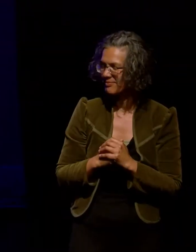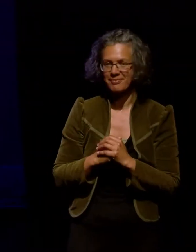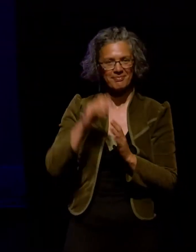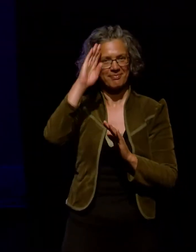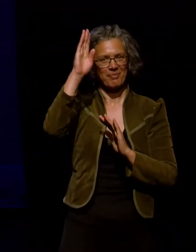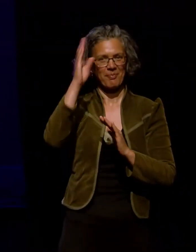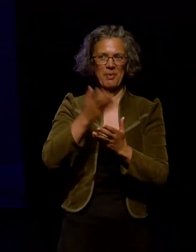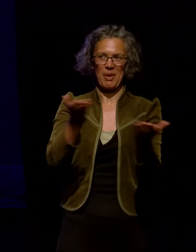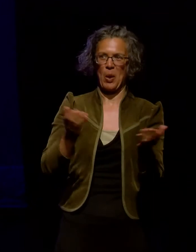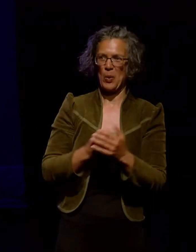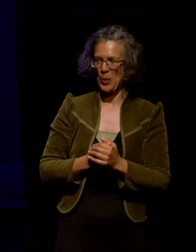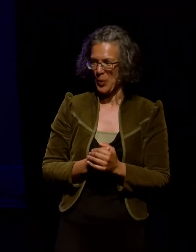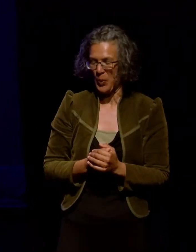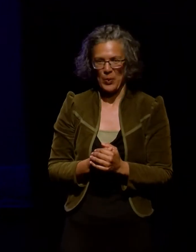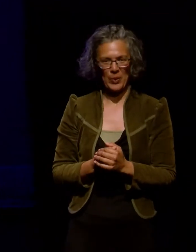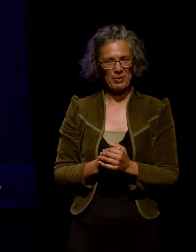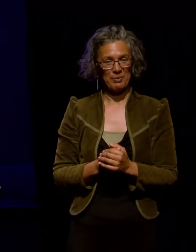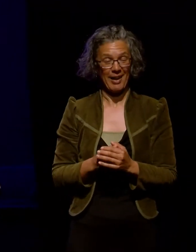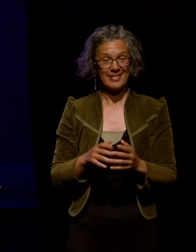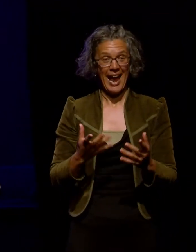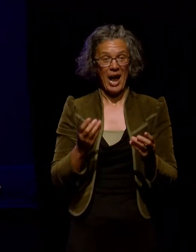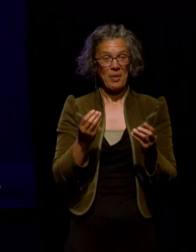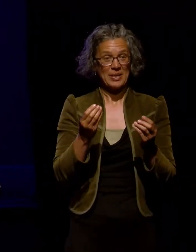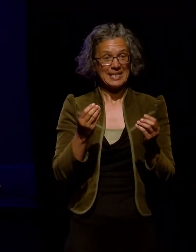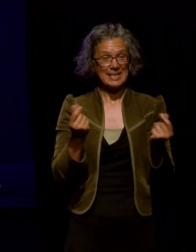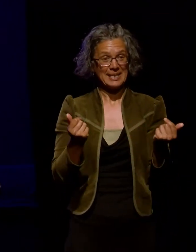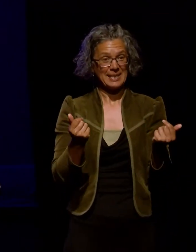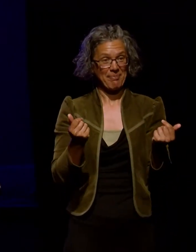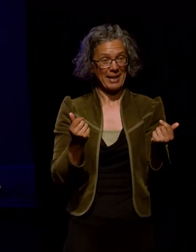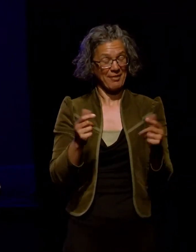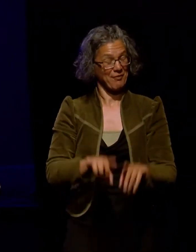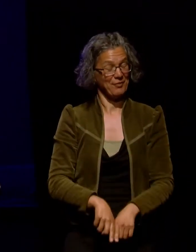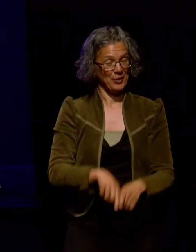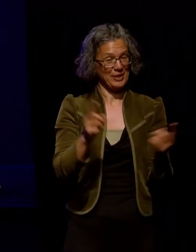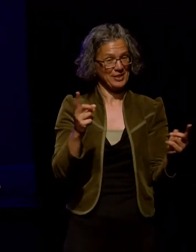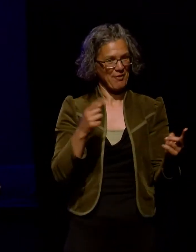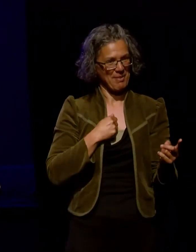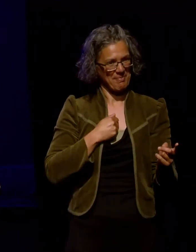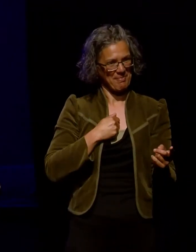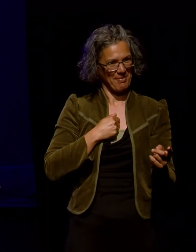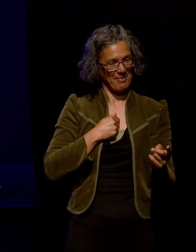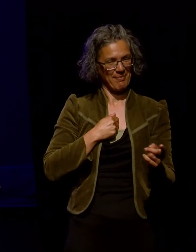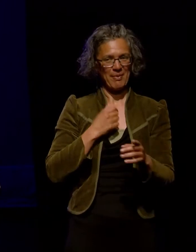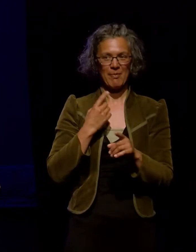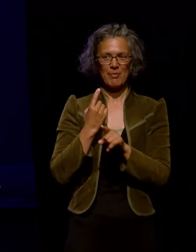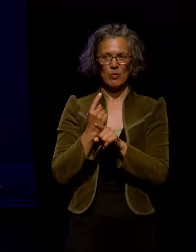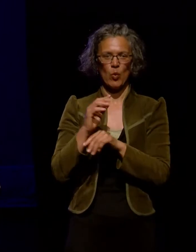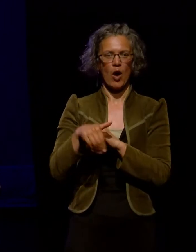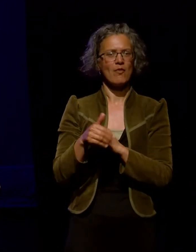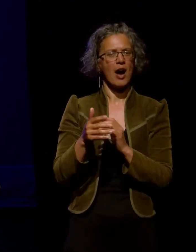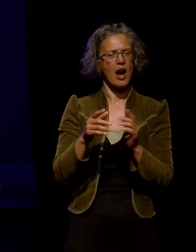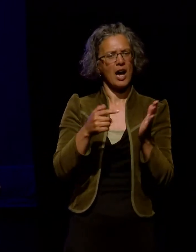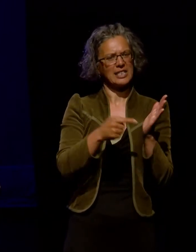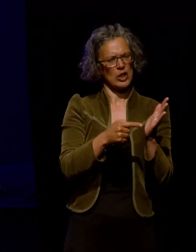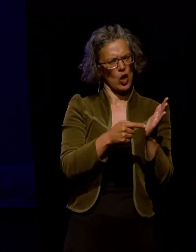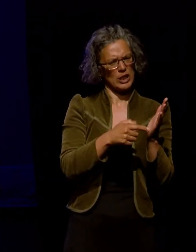Hello everyone, just now for something completely different. I'm going to be talking about bringing archives alive and using technologies